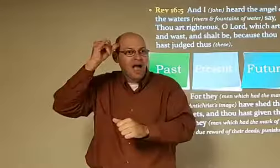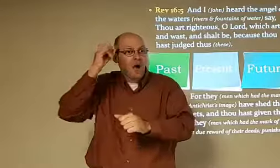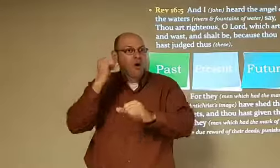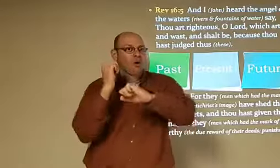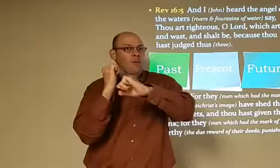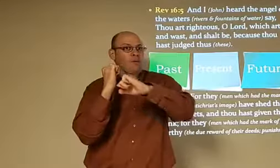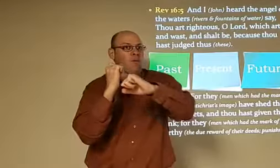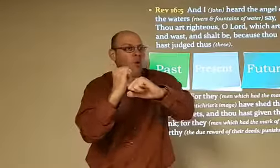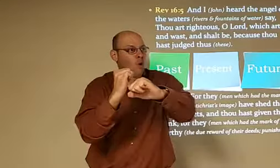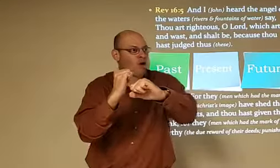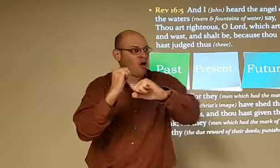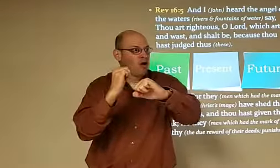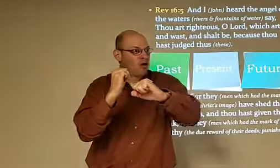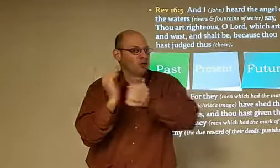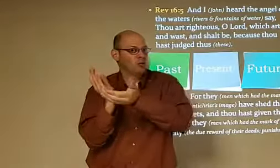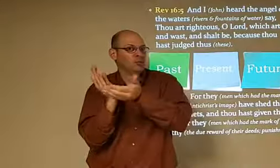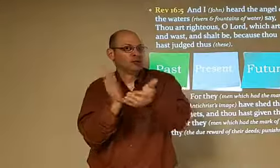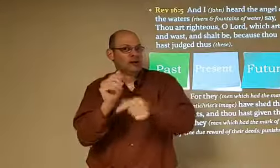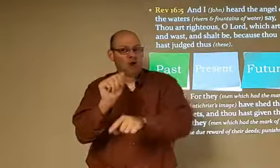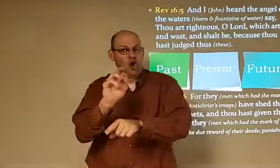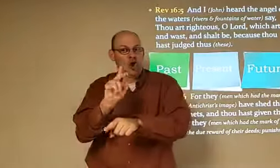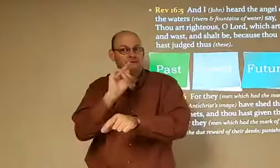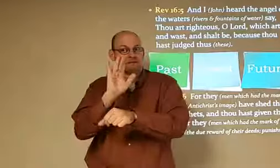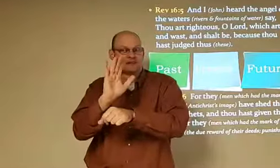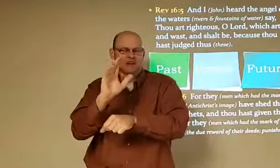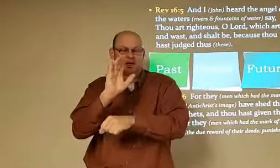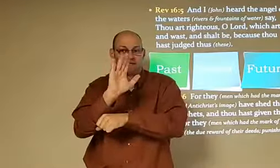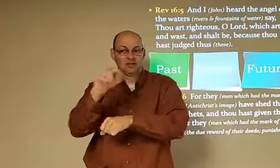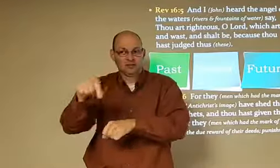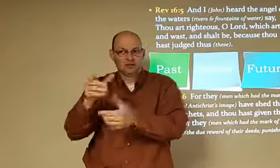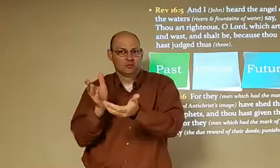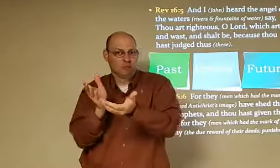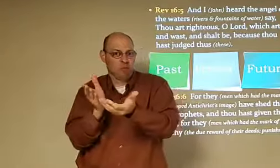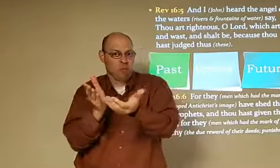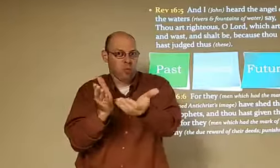So they put it on cows to carry.